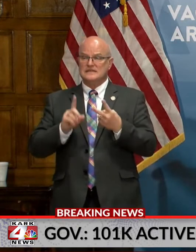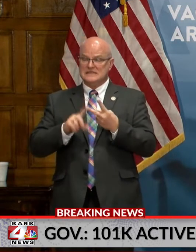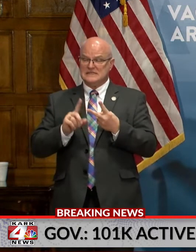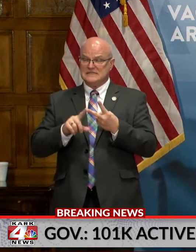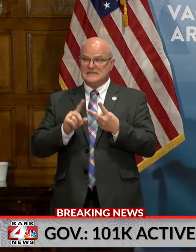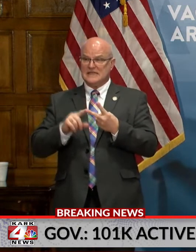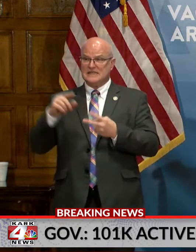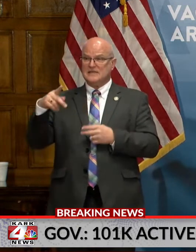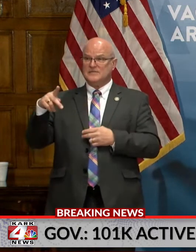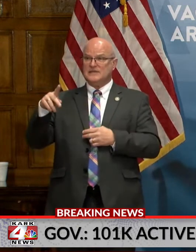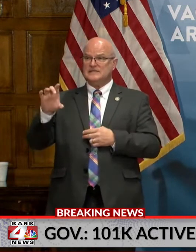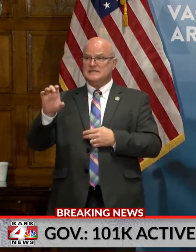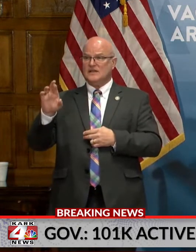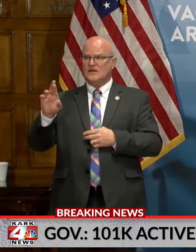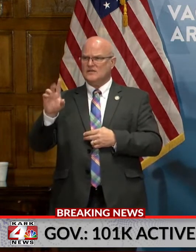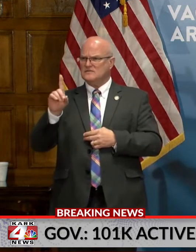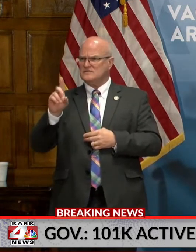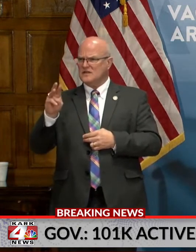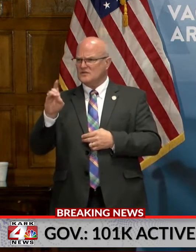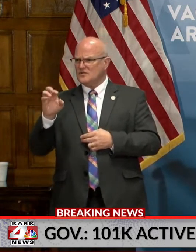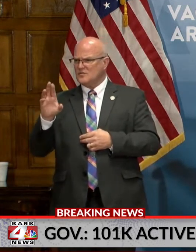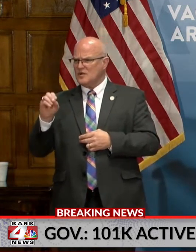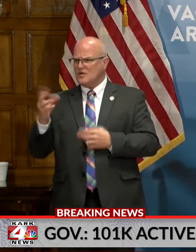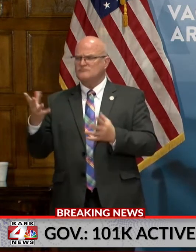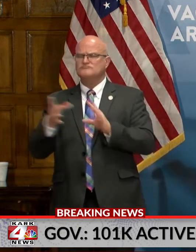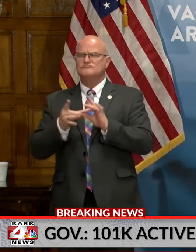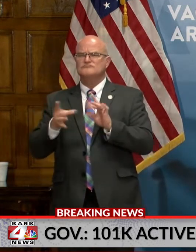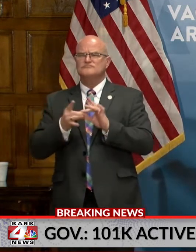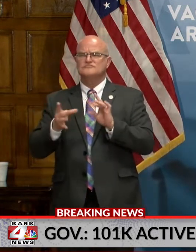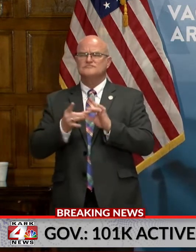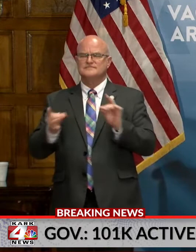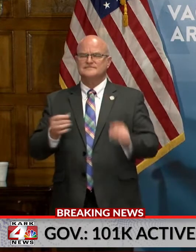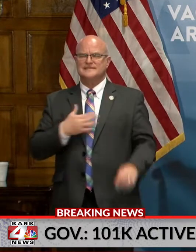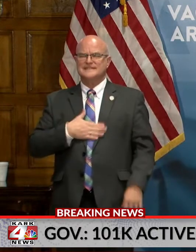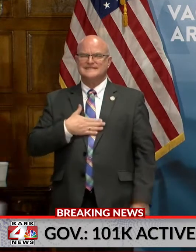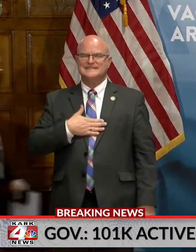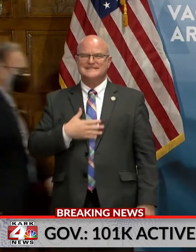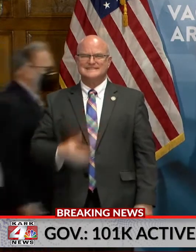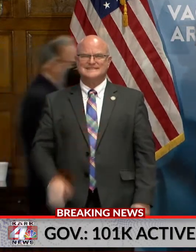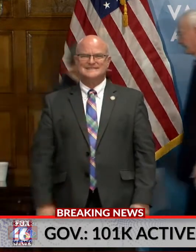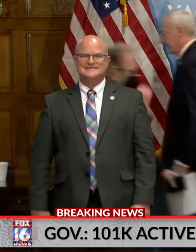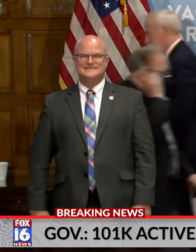On the PCR, Dr. Romero, why don't you take that one on?